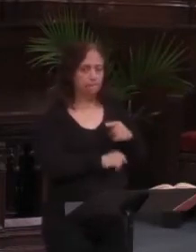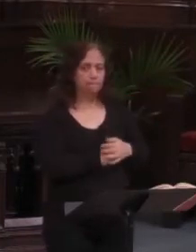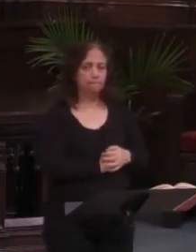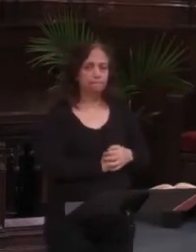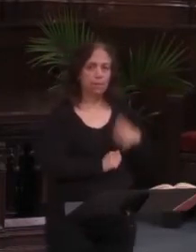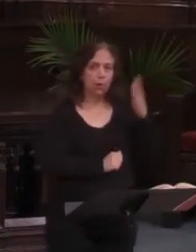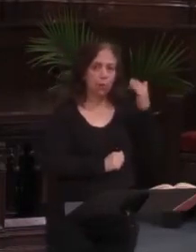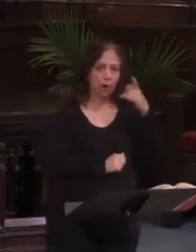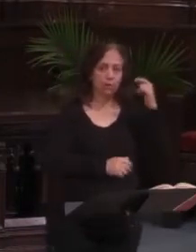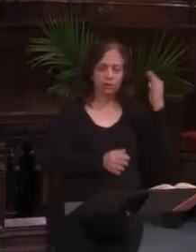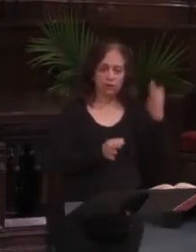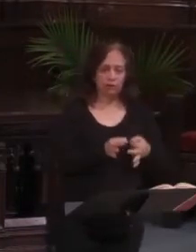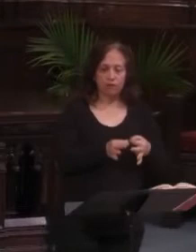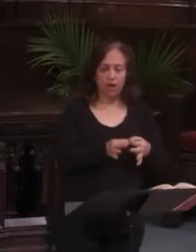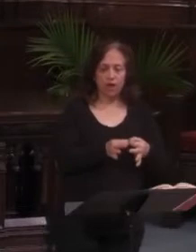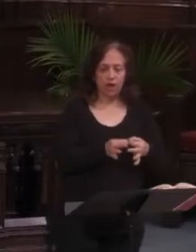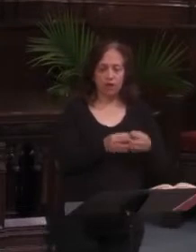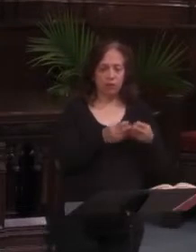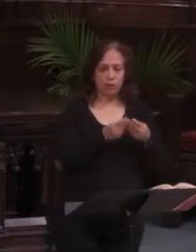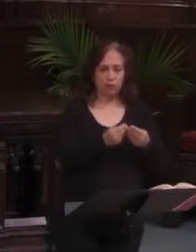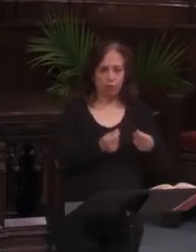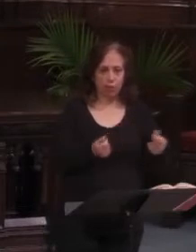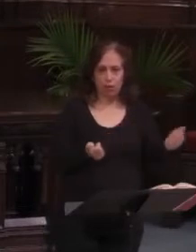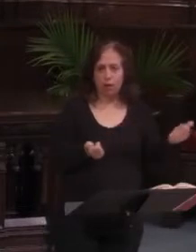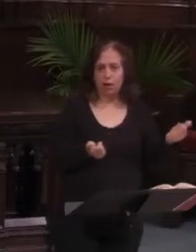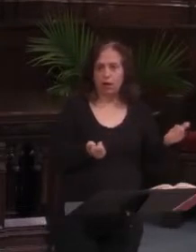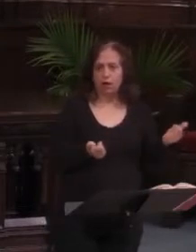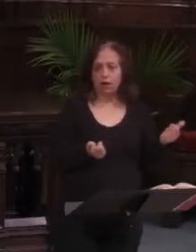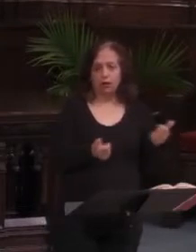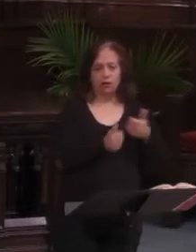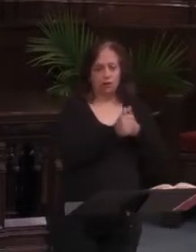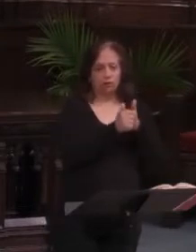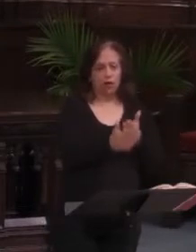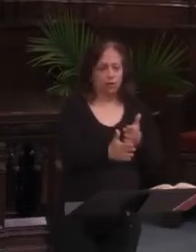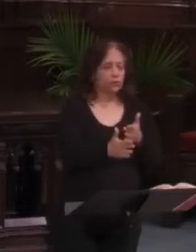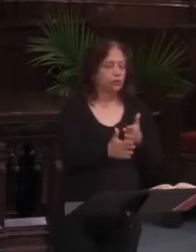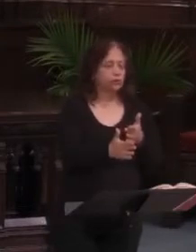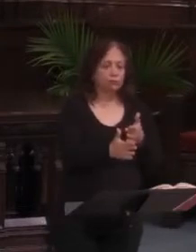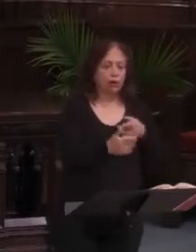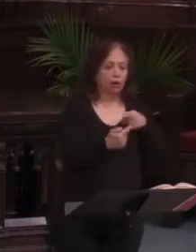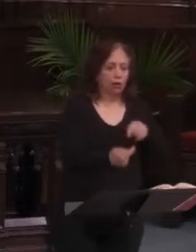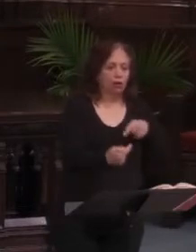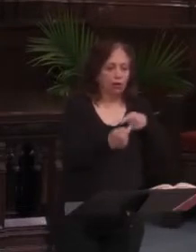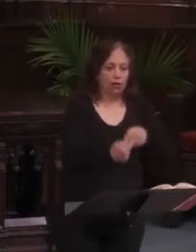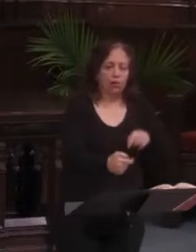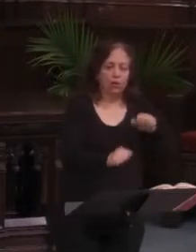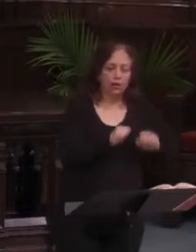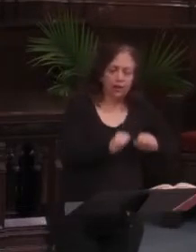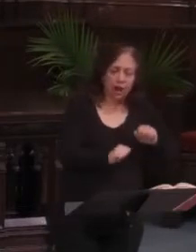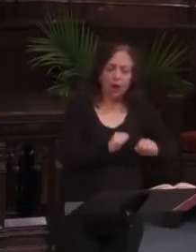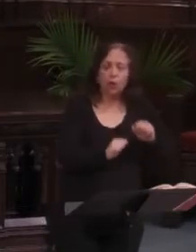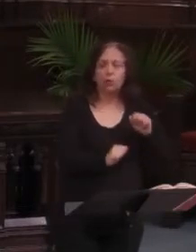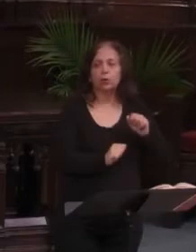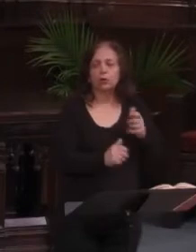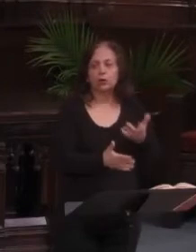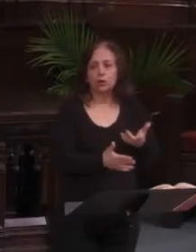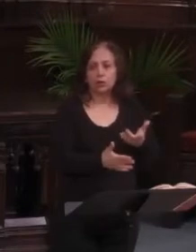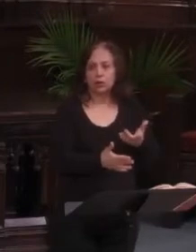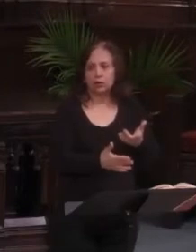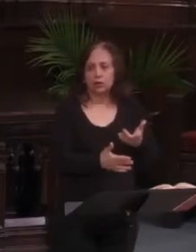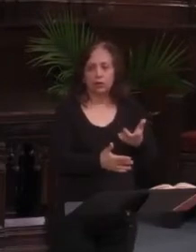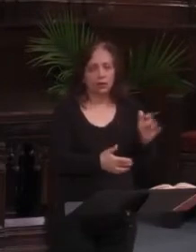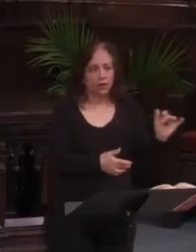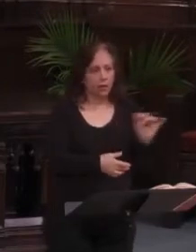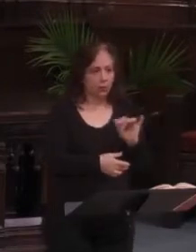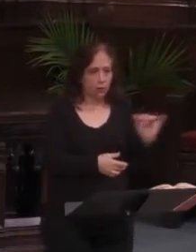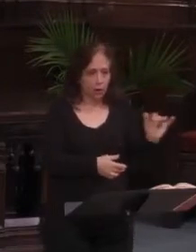sorely wounded." The apostles themselves were wrestling with doubt and fear, the disciples. Likewise,